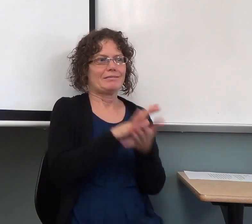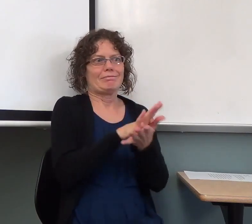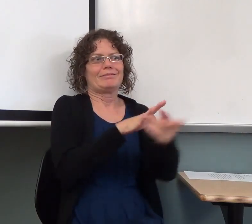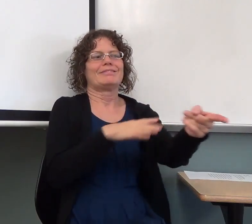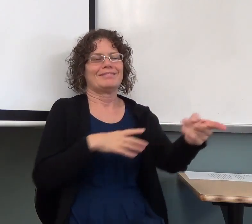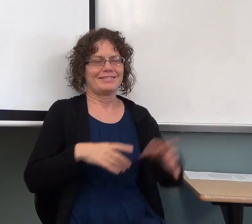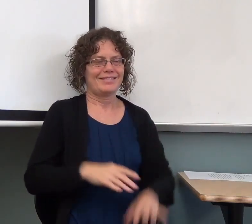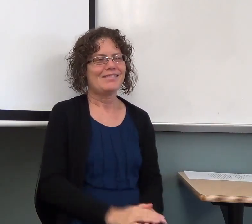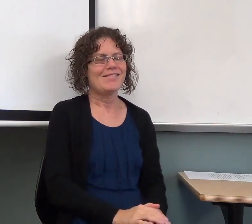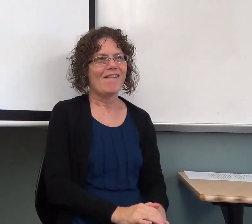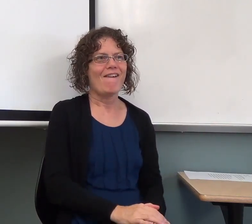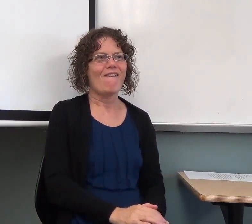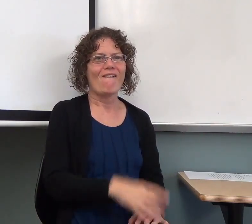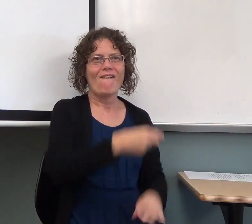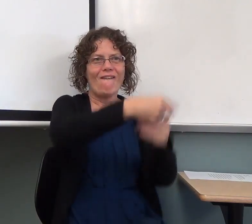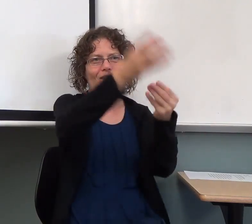One more. Jessica. There we go. Thank you.